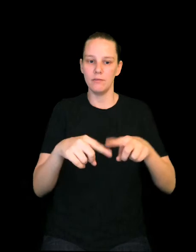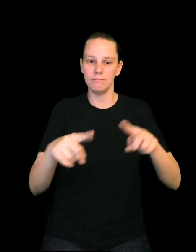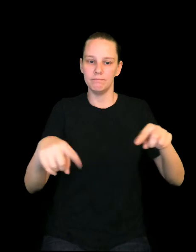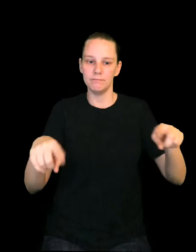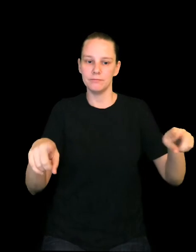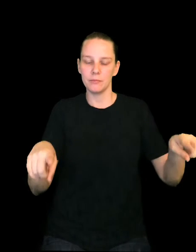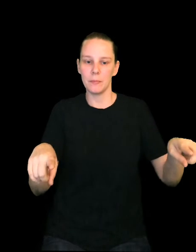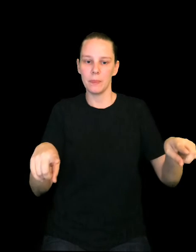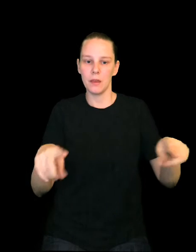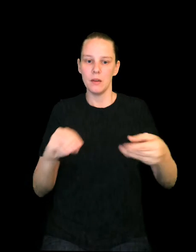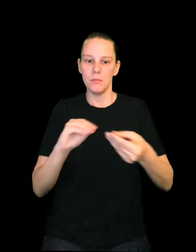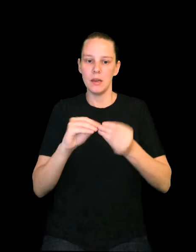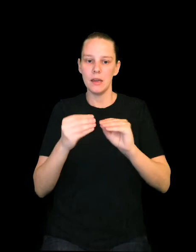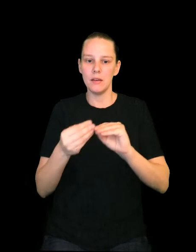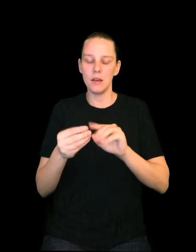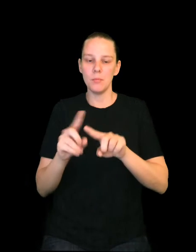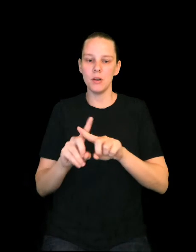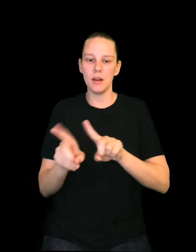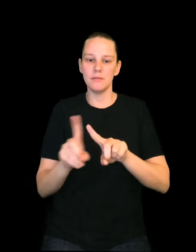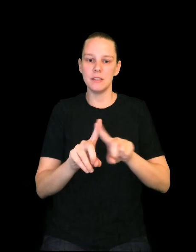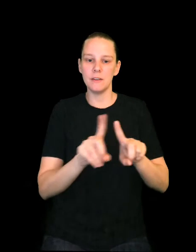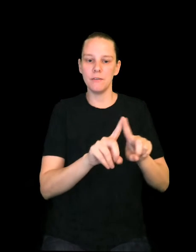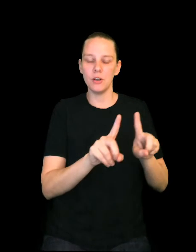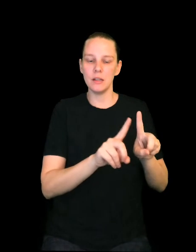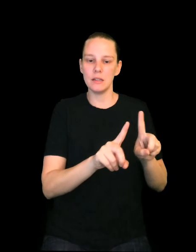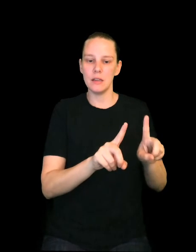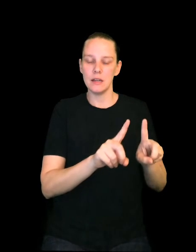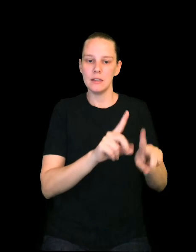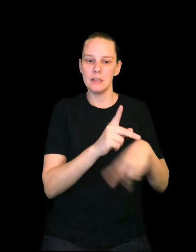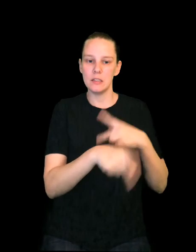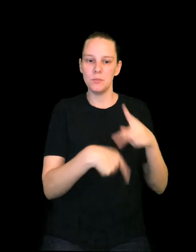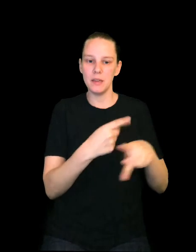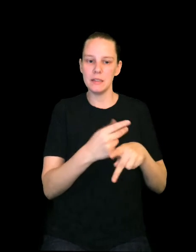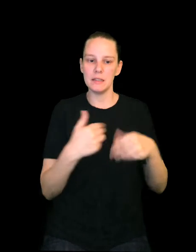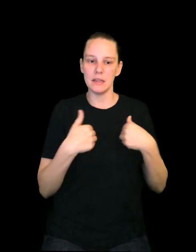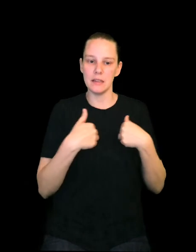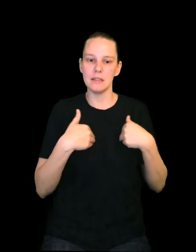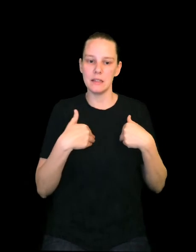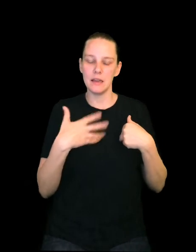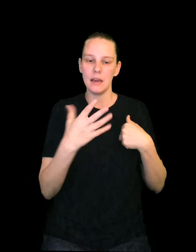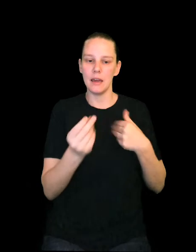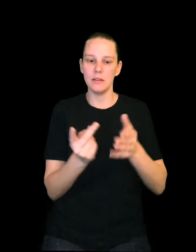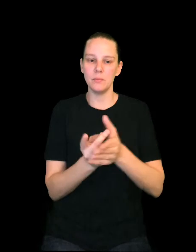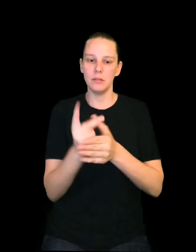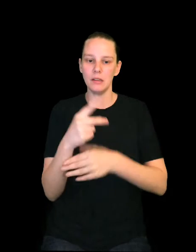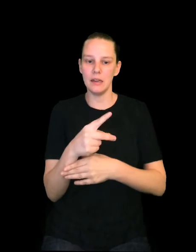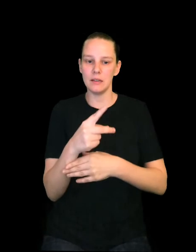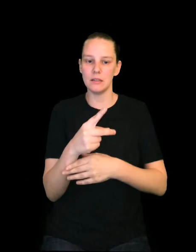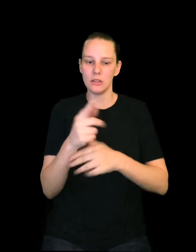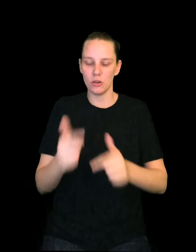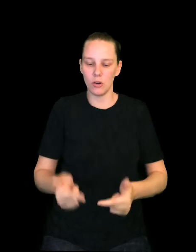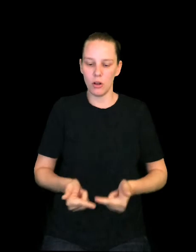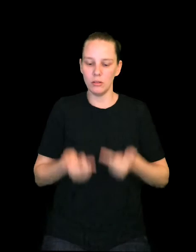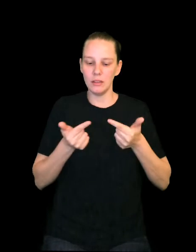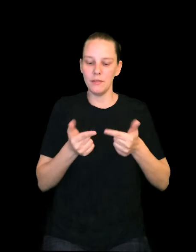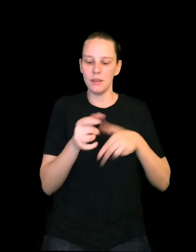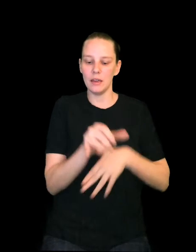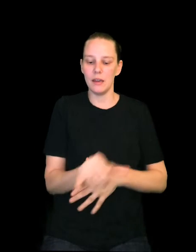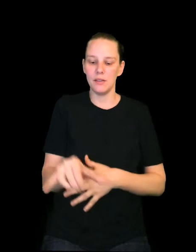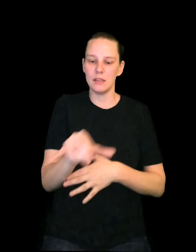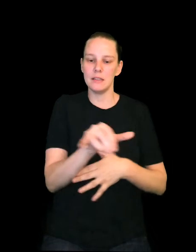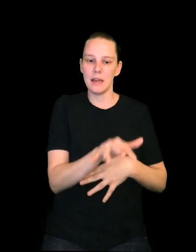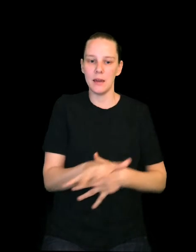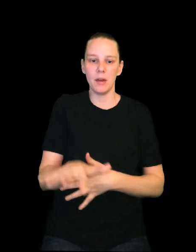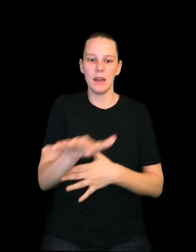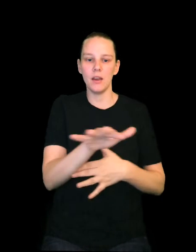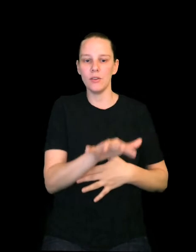biodiversity, meaning a number of different species and plants are all living